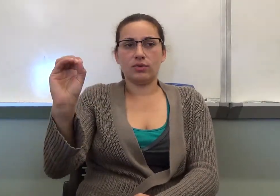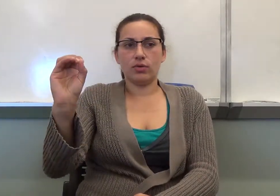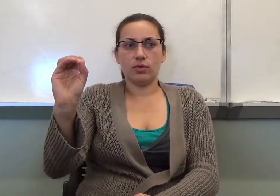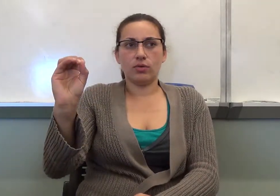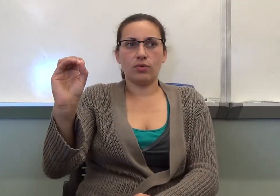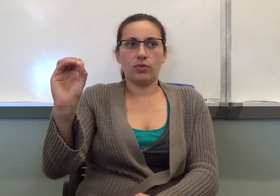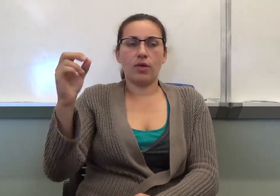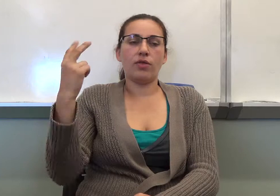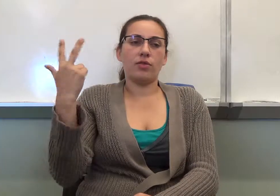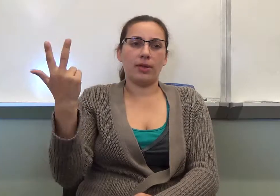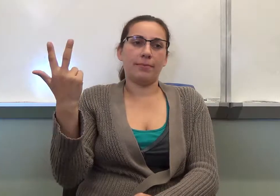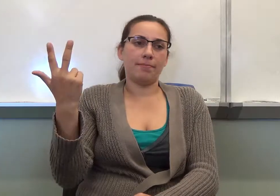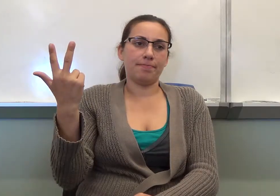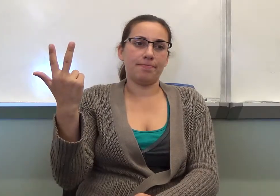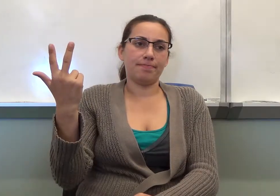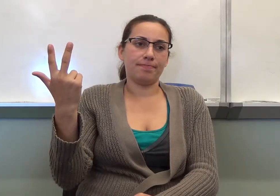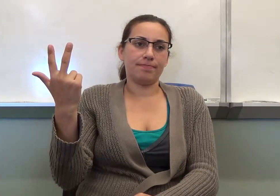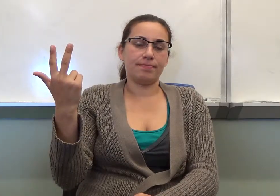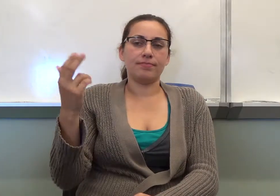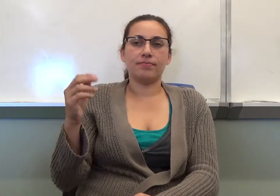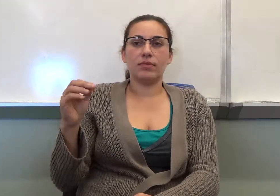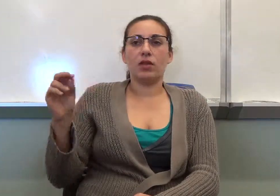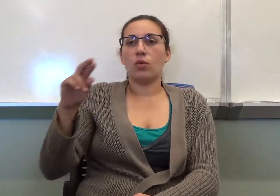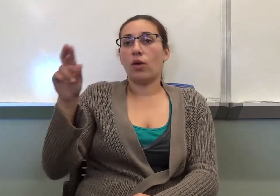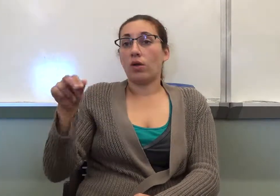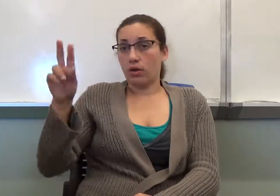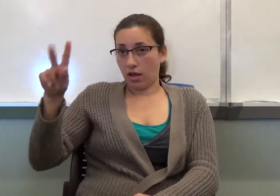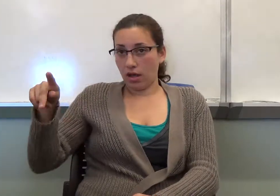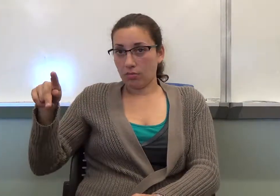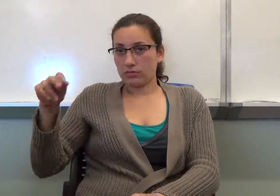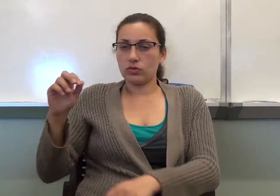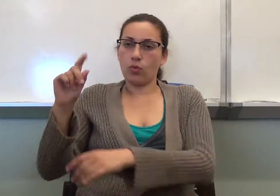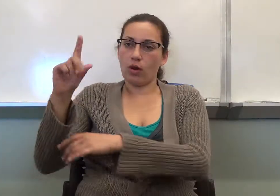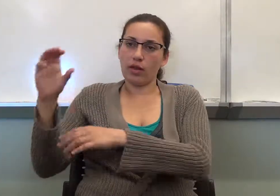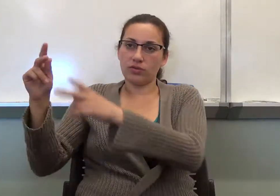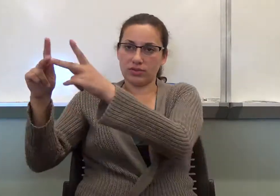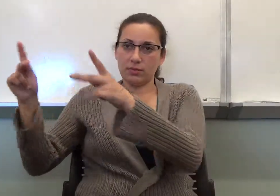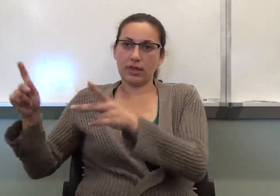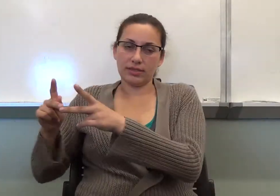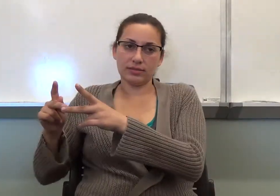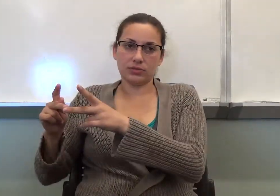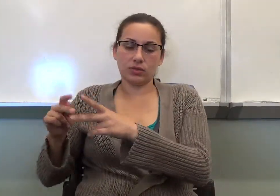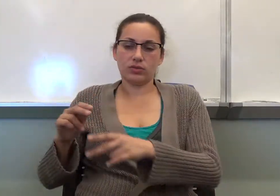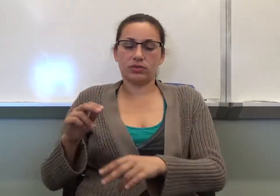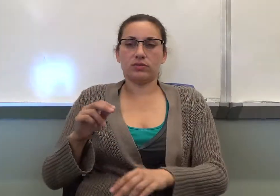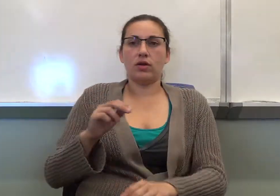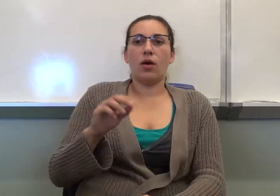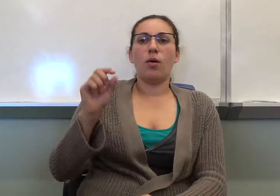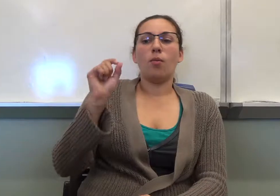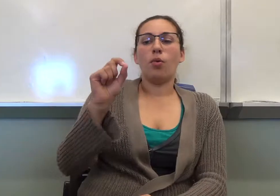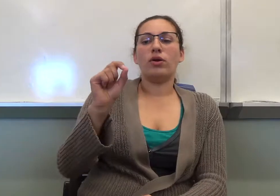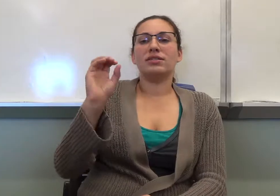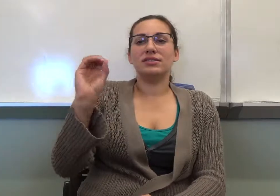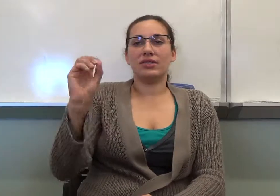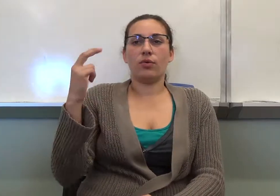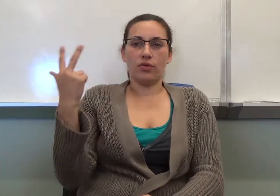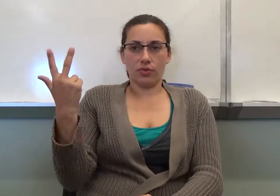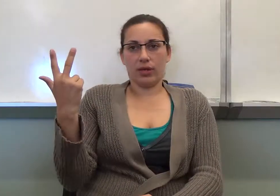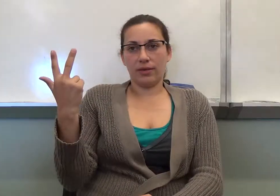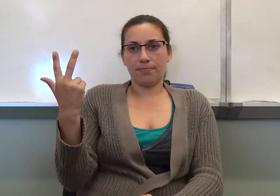32.03. Rounding to the hundredths position, it would be 0.03. There is some justification for